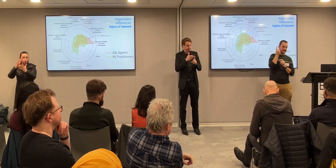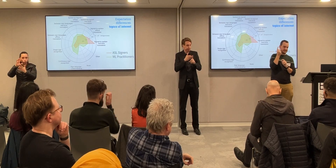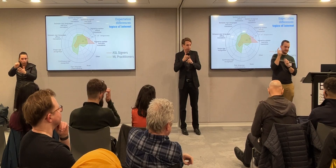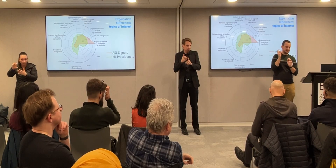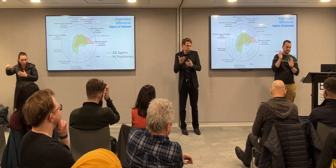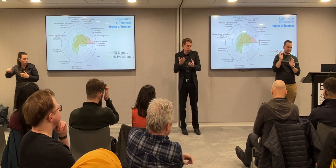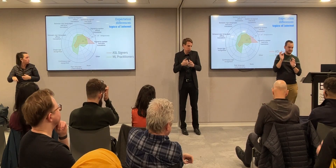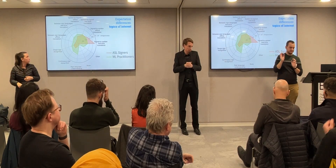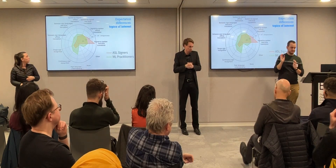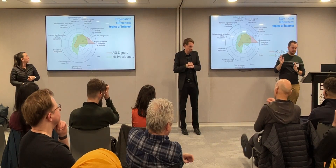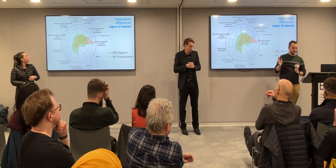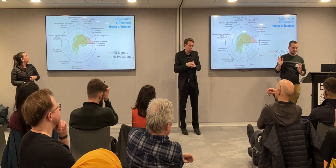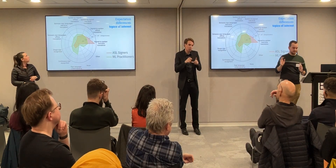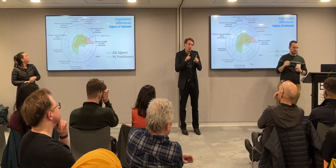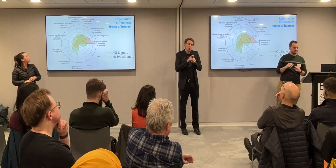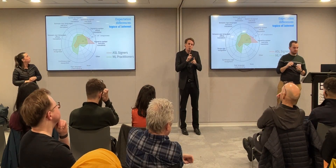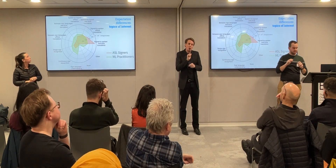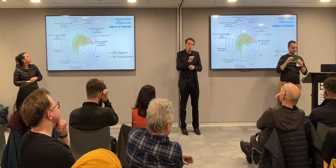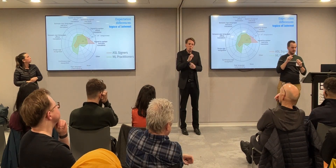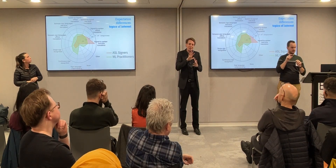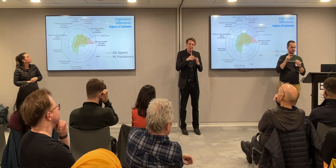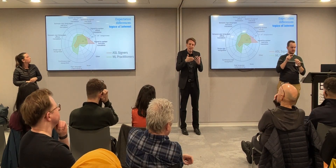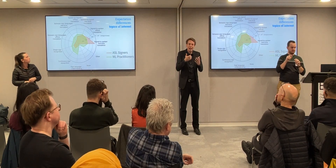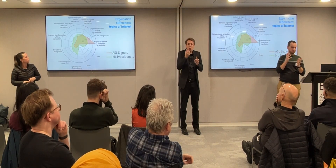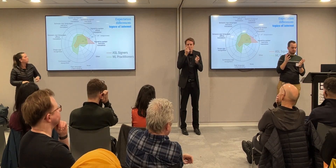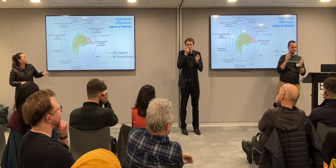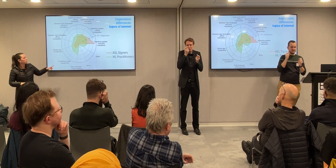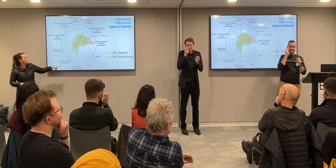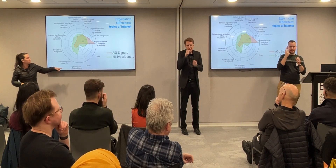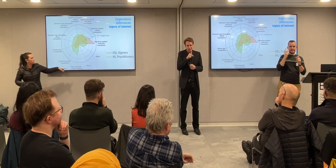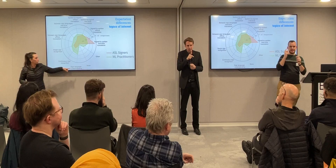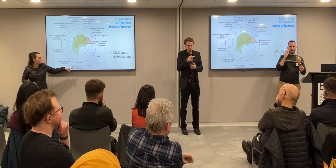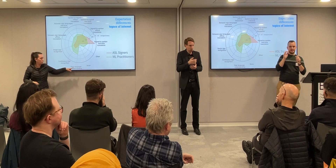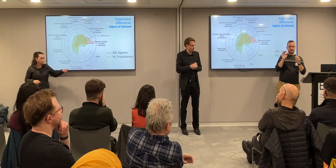and the largest one being sign language understanding here at the bottom.